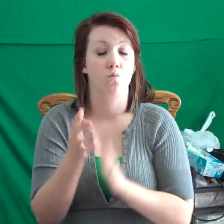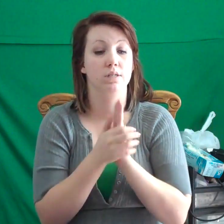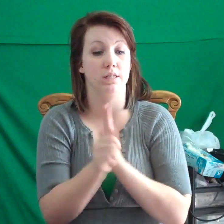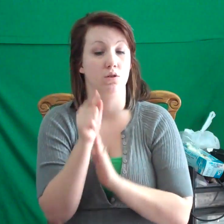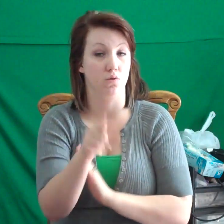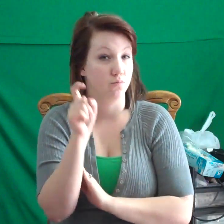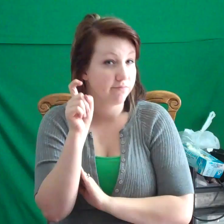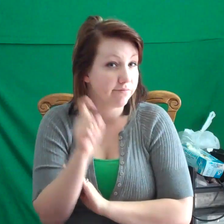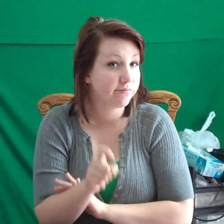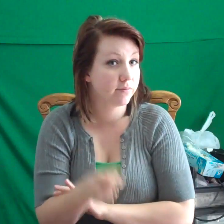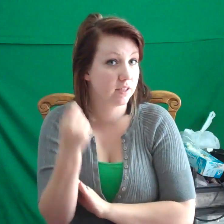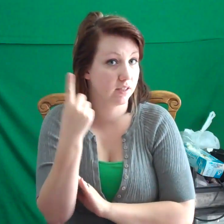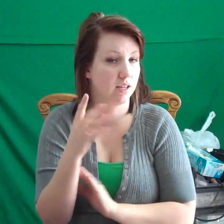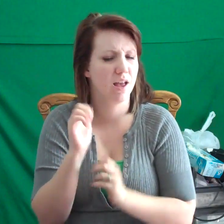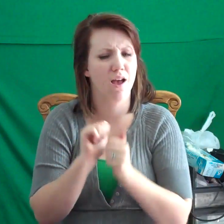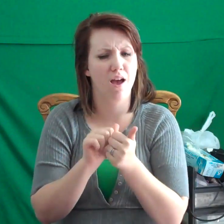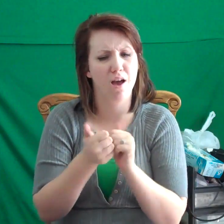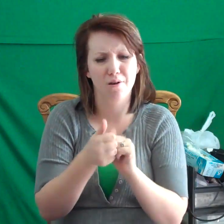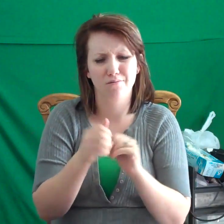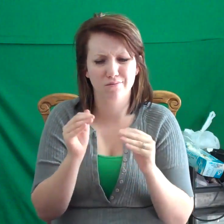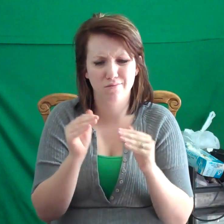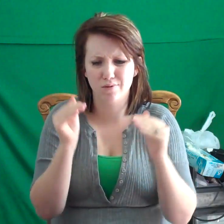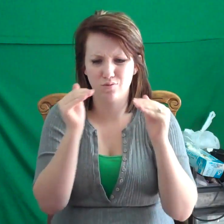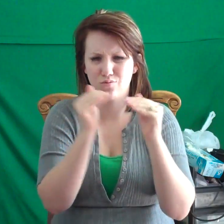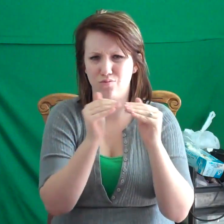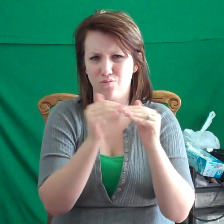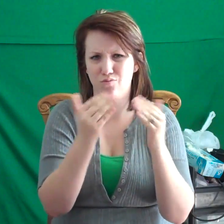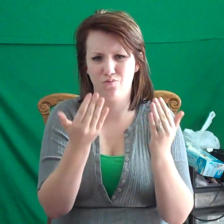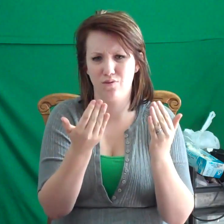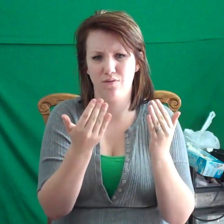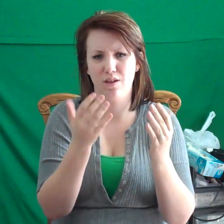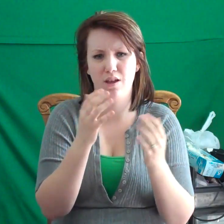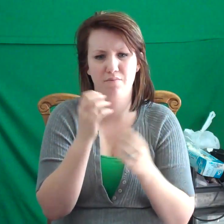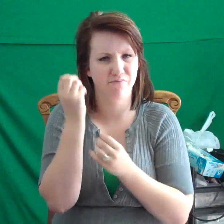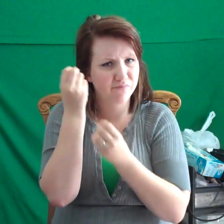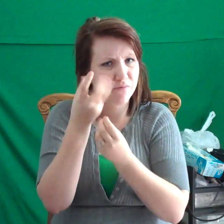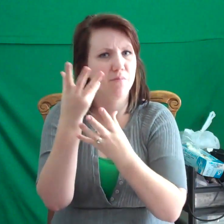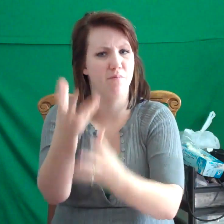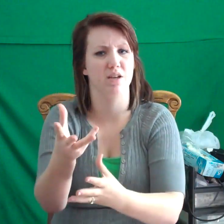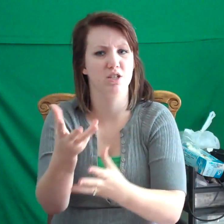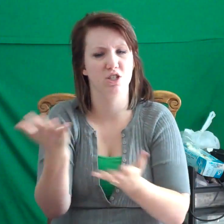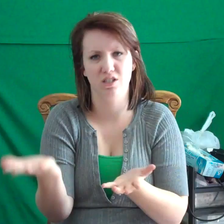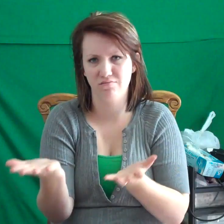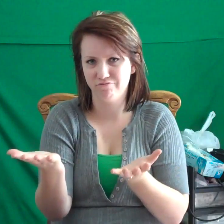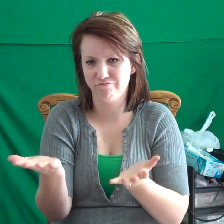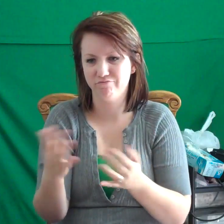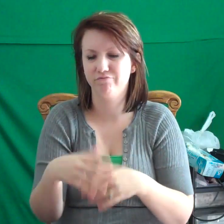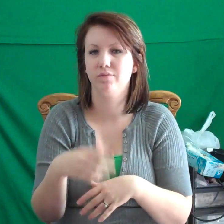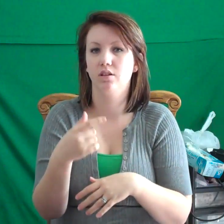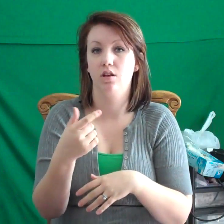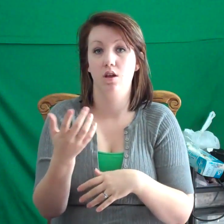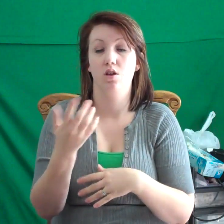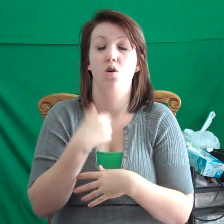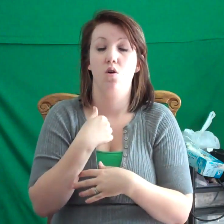an equivalent message intent. So the example I was giving, that I will give again, is sometimes